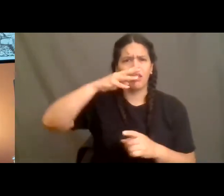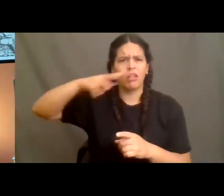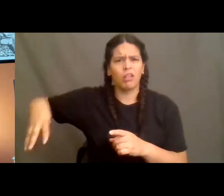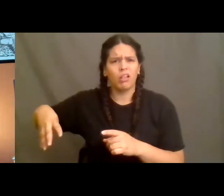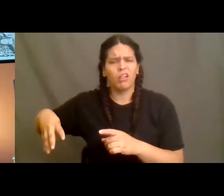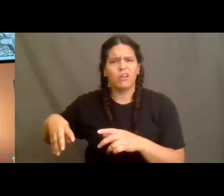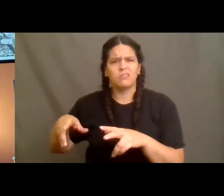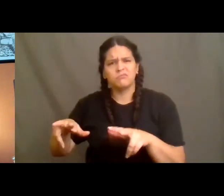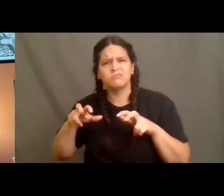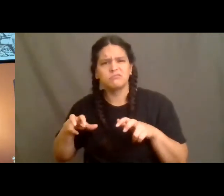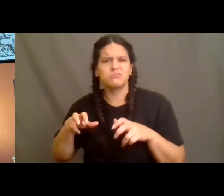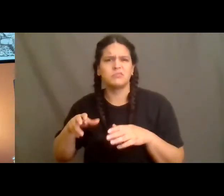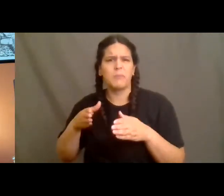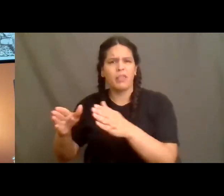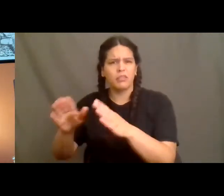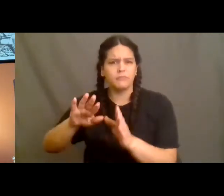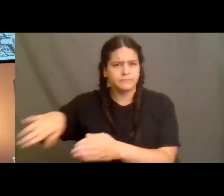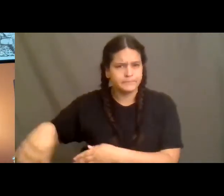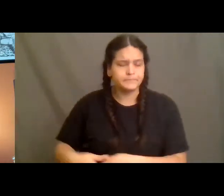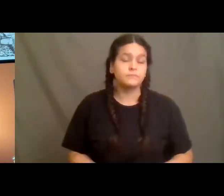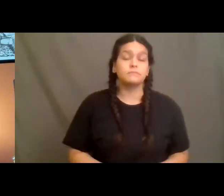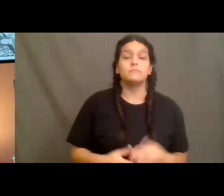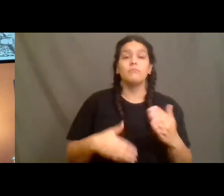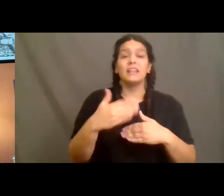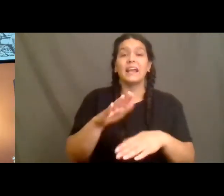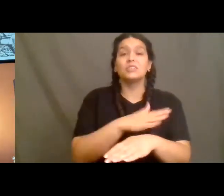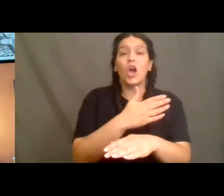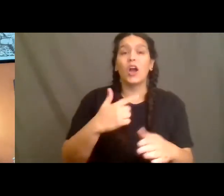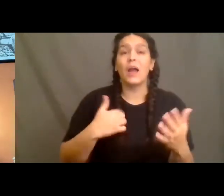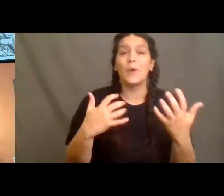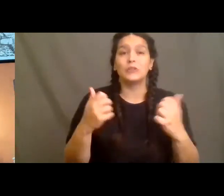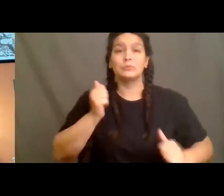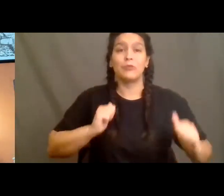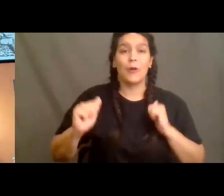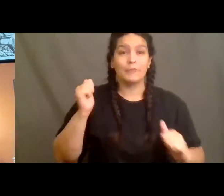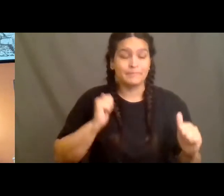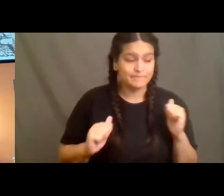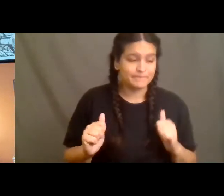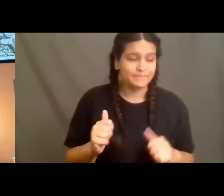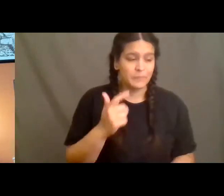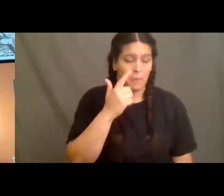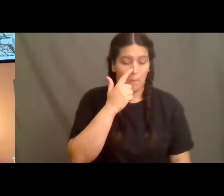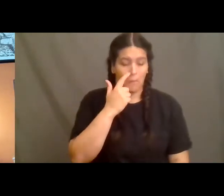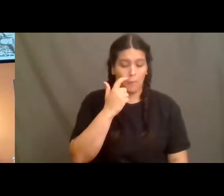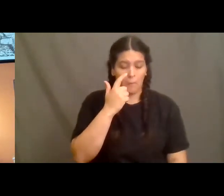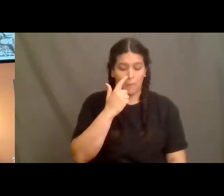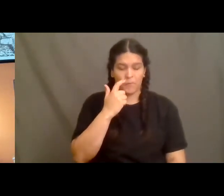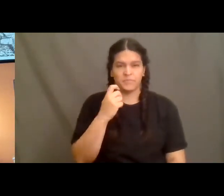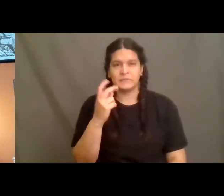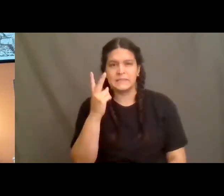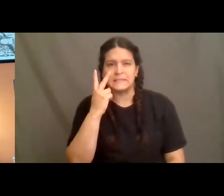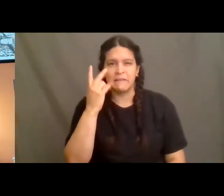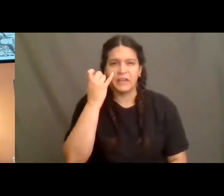this next song that I would like to sing, let me see if I can, I need to actually find that